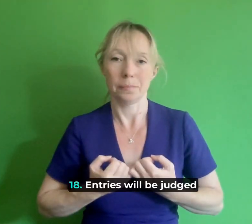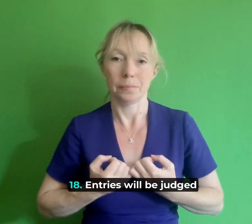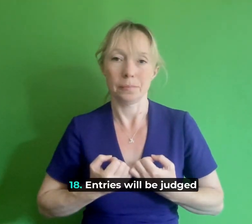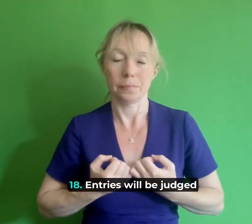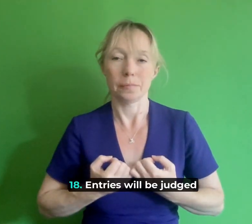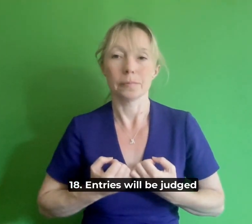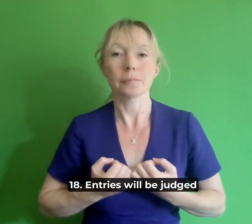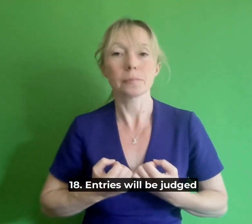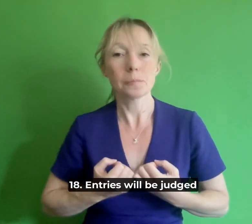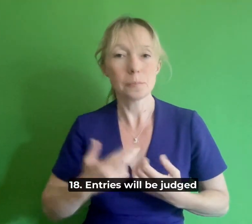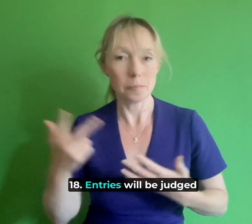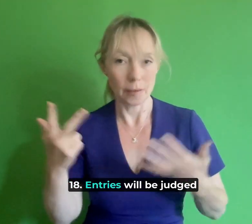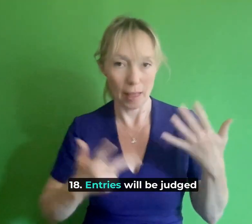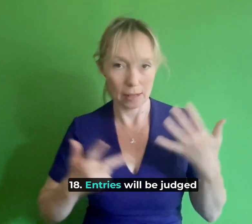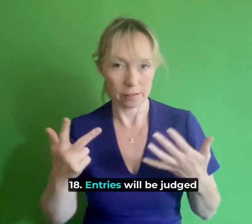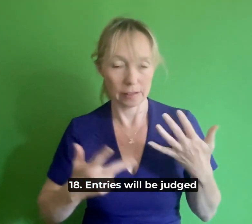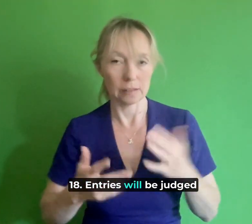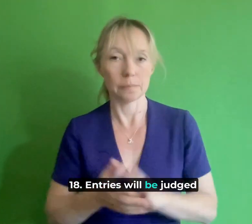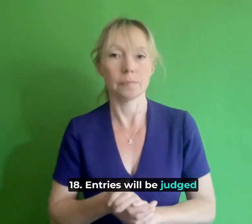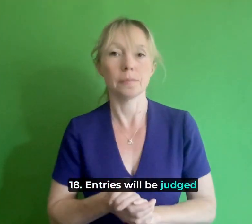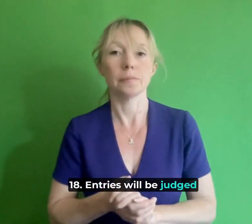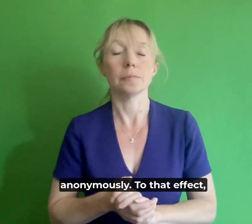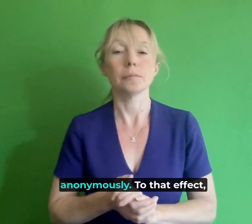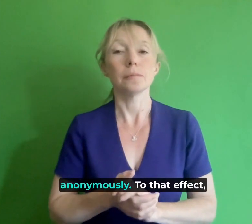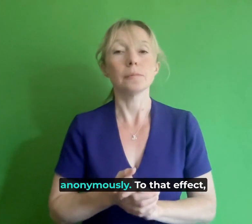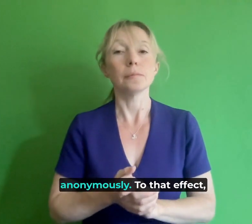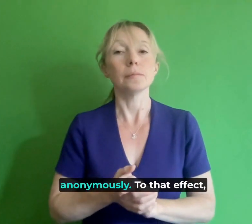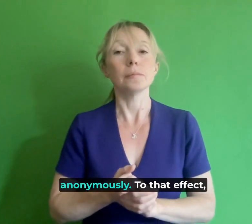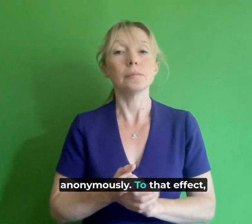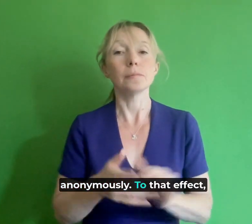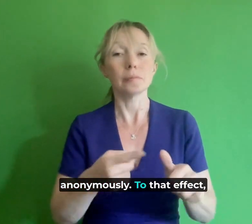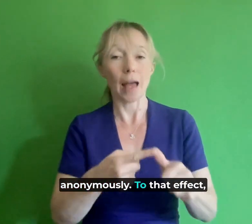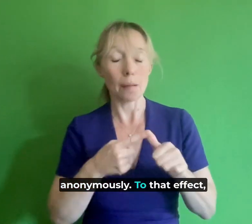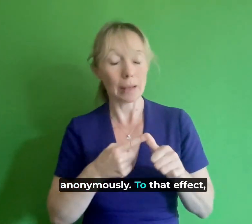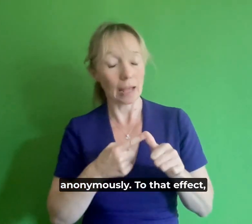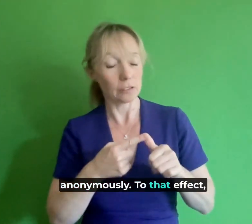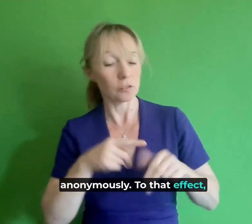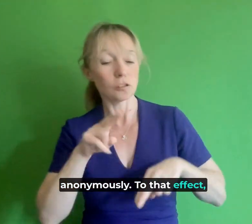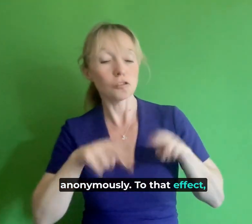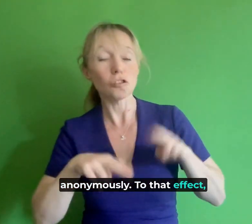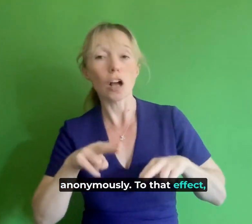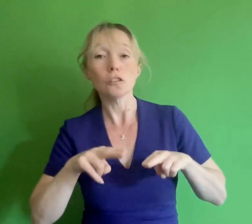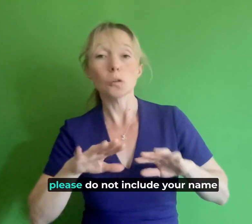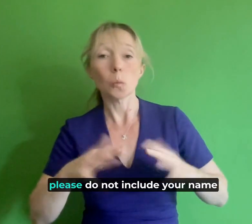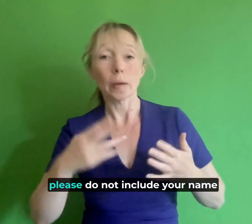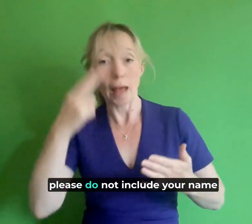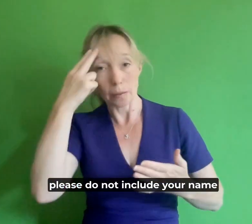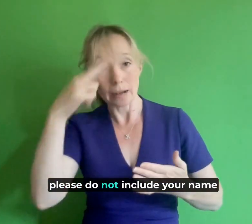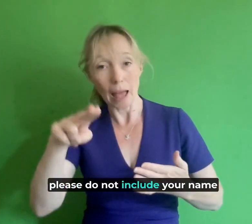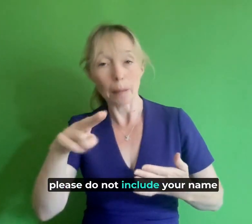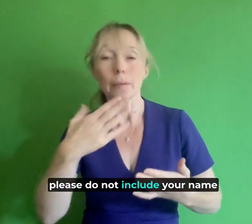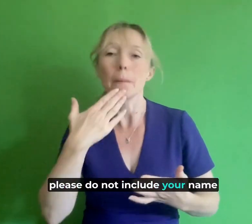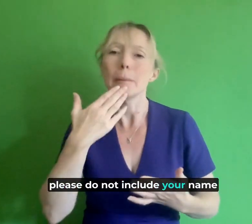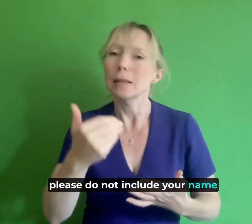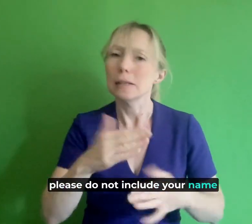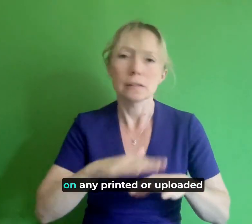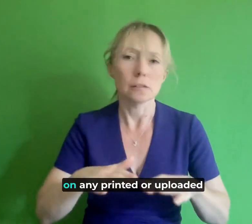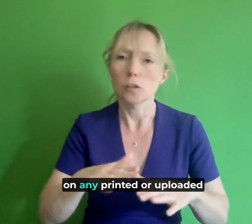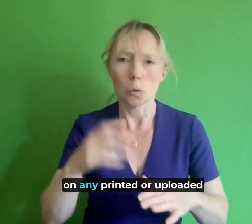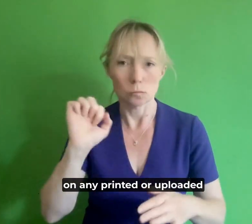18. Entries will be judged anonymously. To that effect, please do not include your name on any